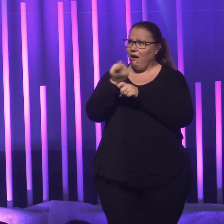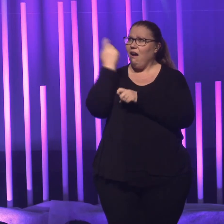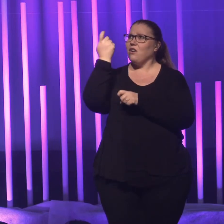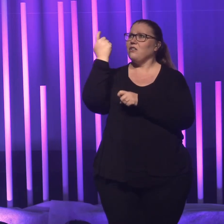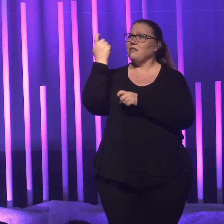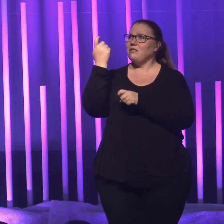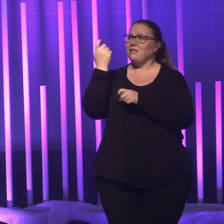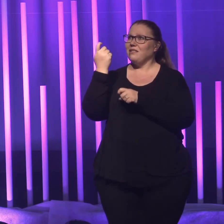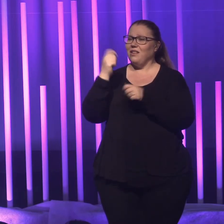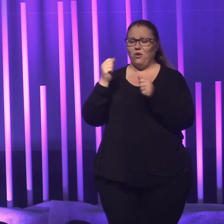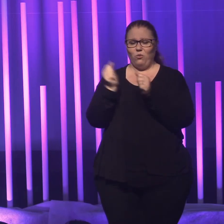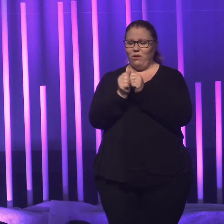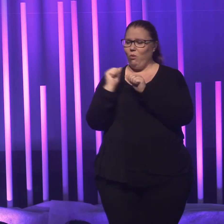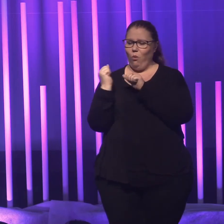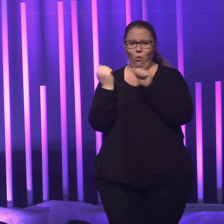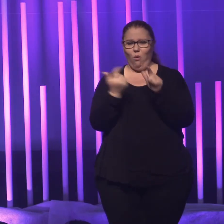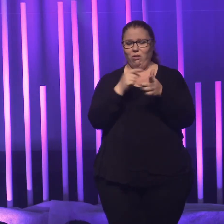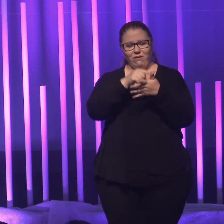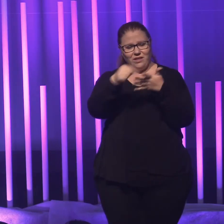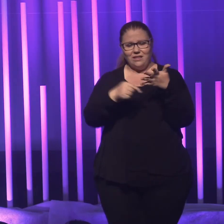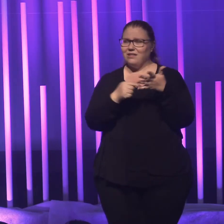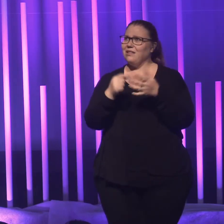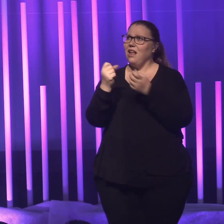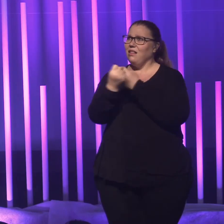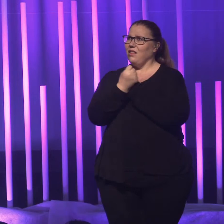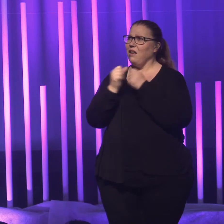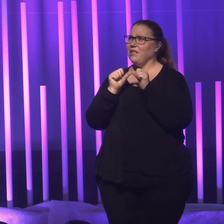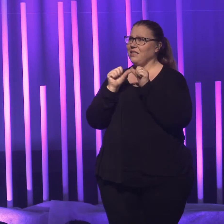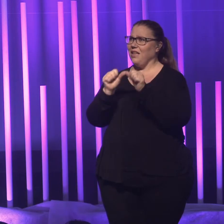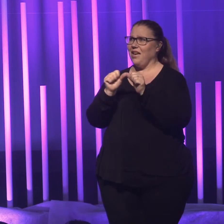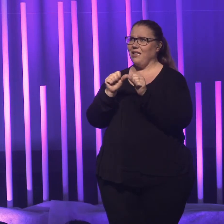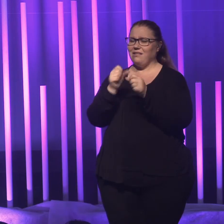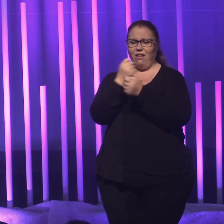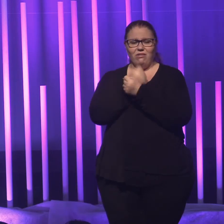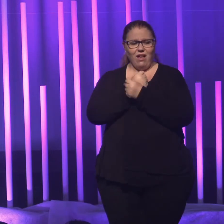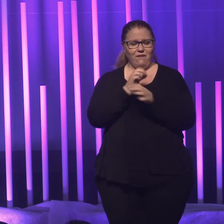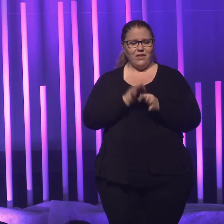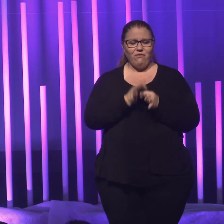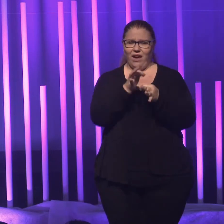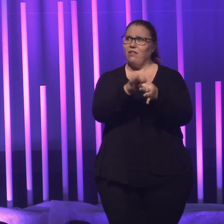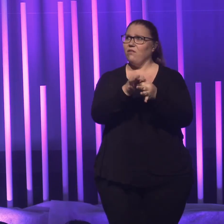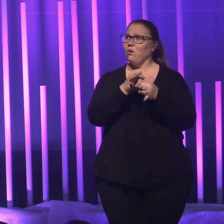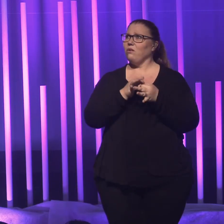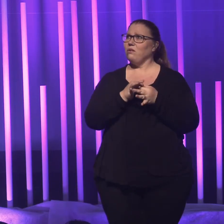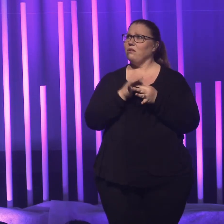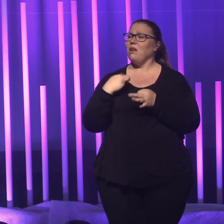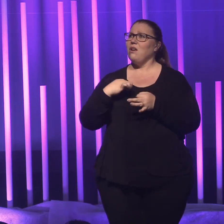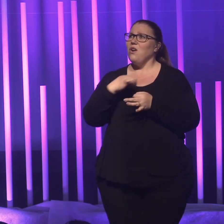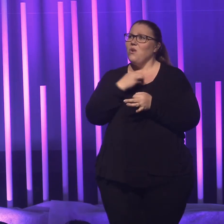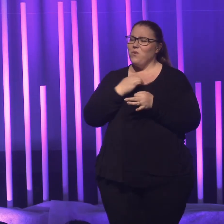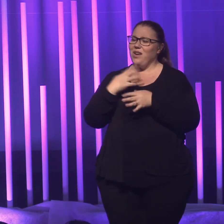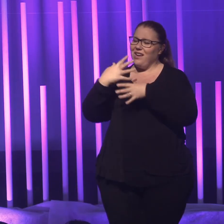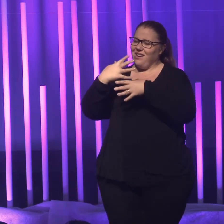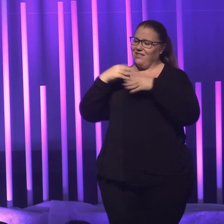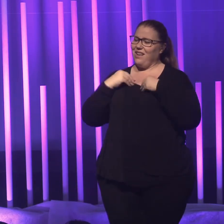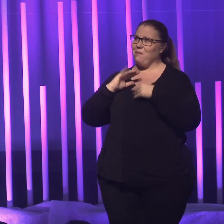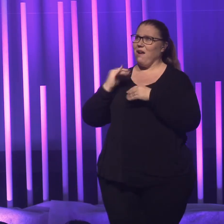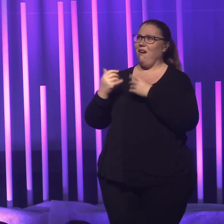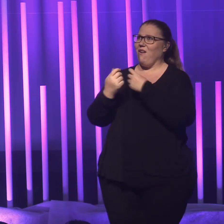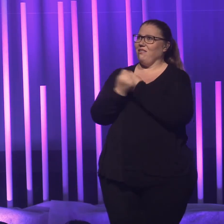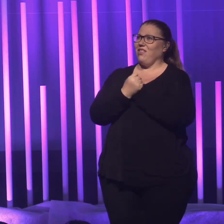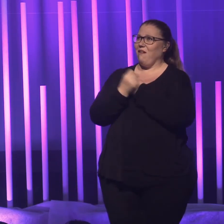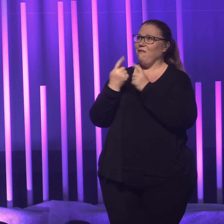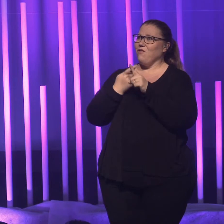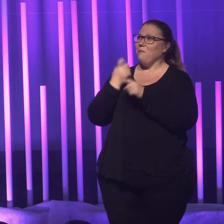all of that, love sustains, that love is faithful. And may we receive that love into our lives from you,